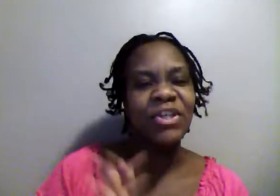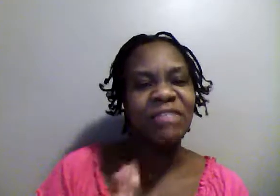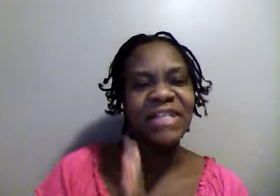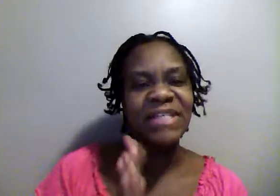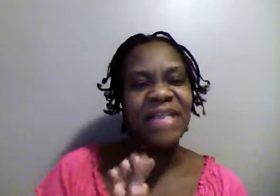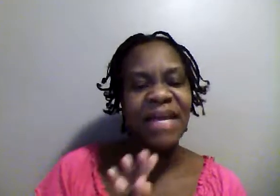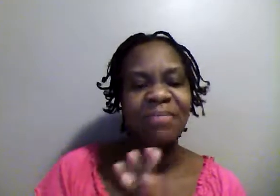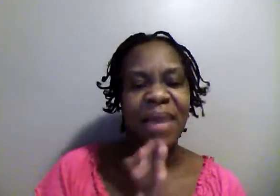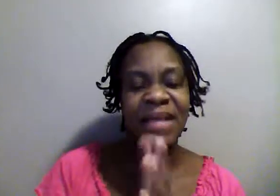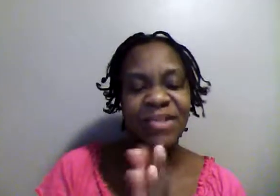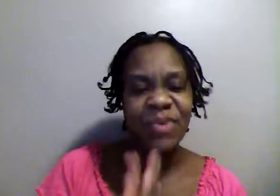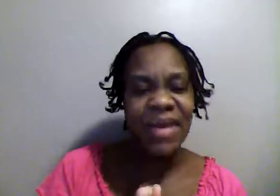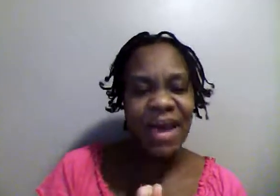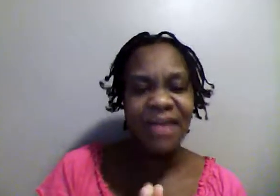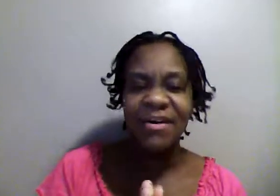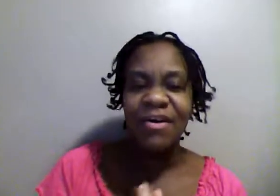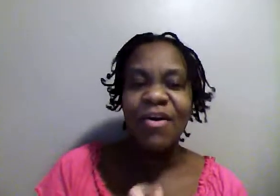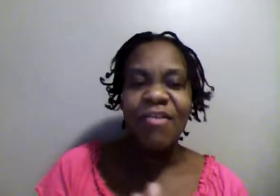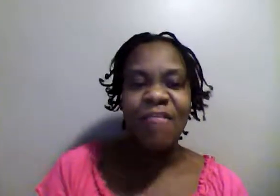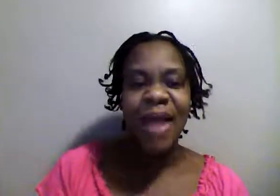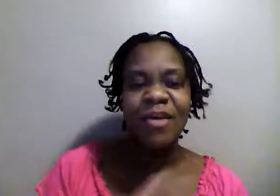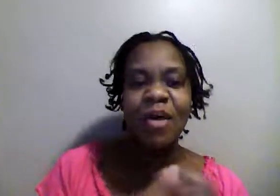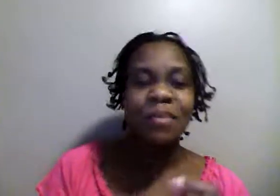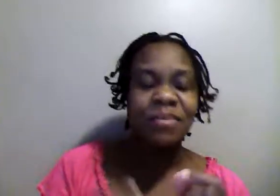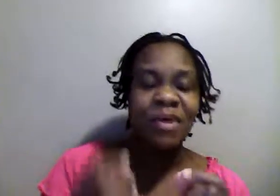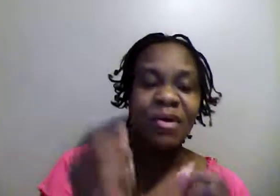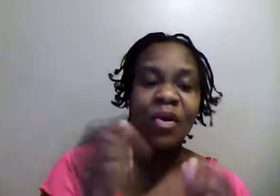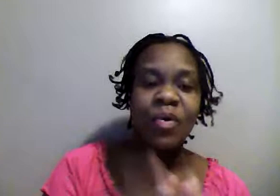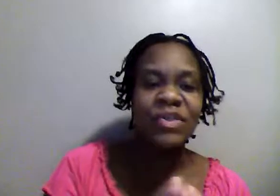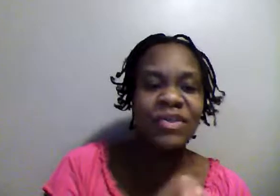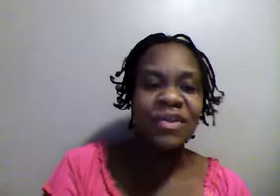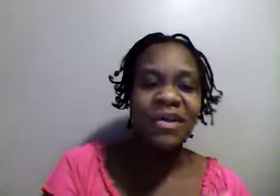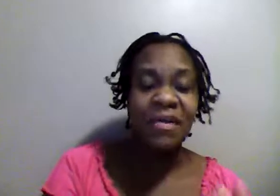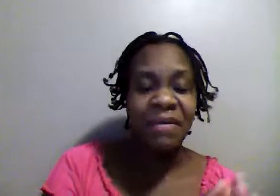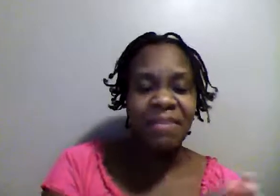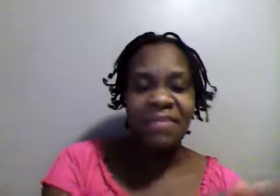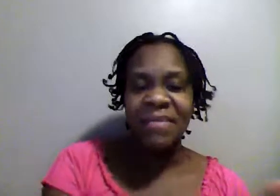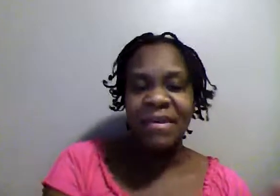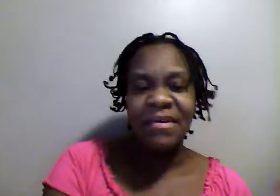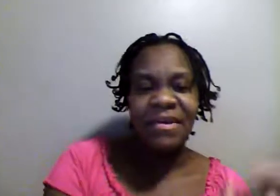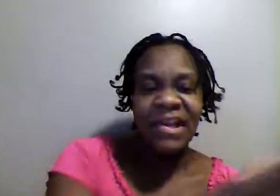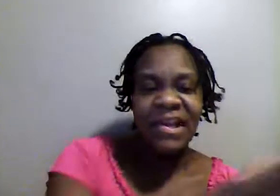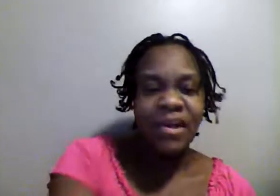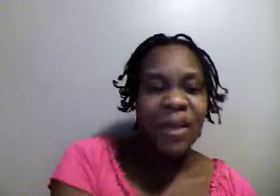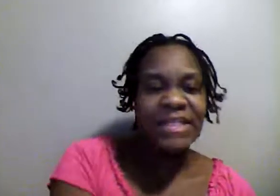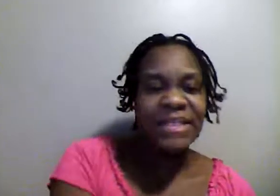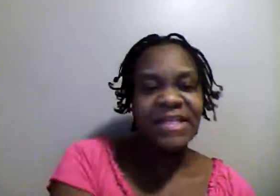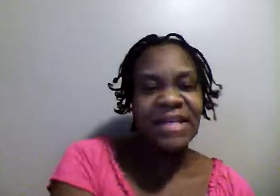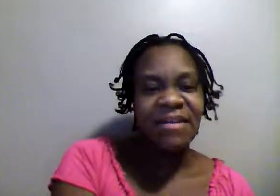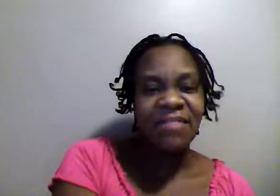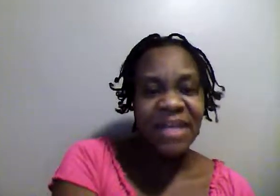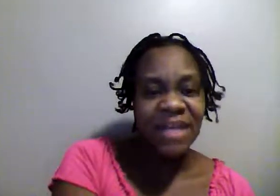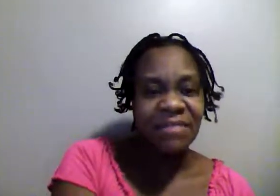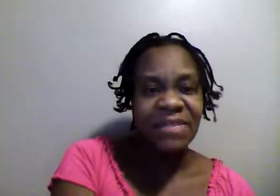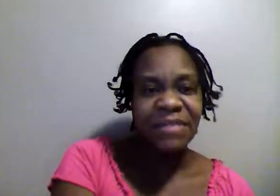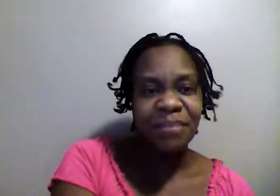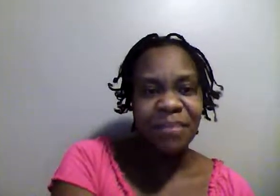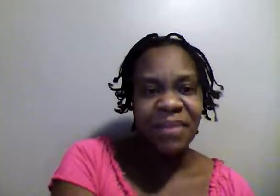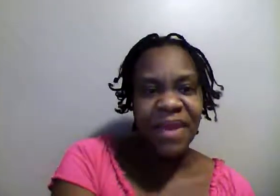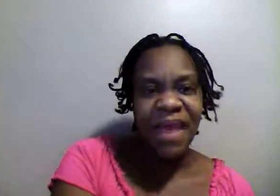the stem as you can right up close to the lowest set of leaves. And the